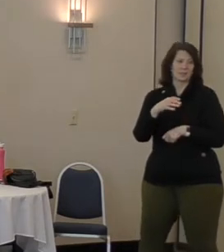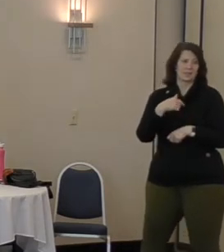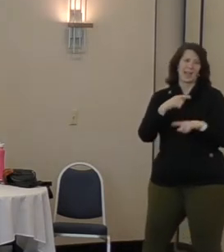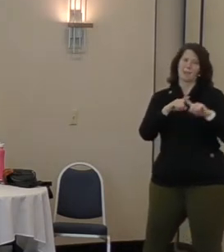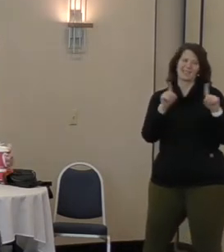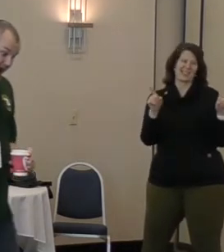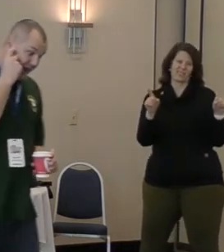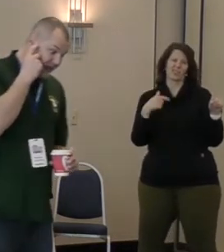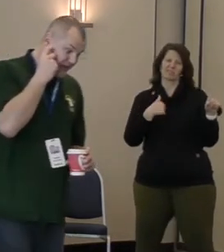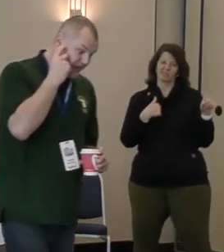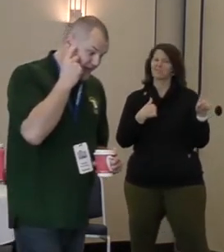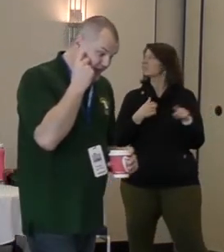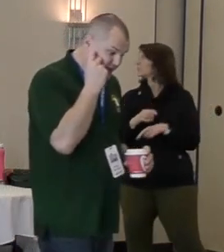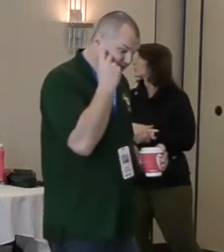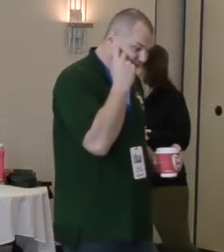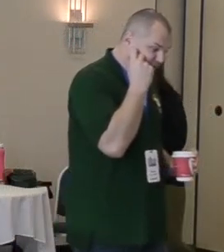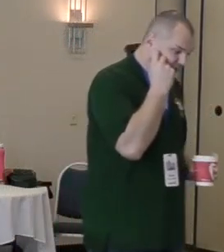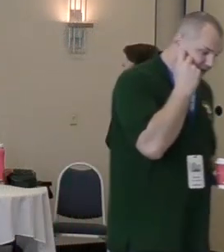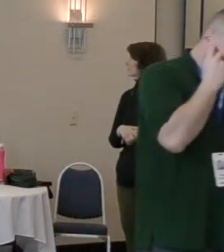cat.